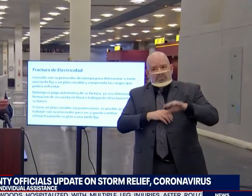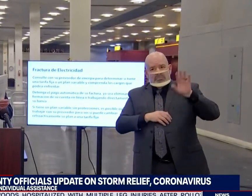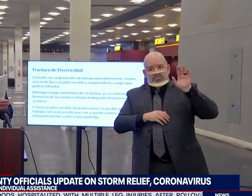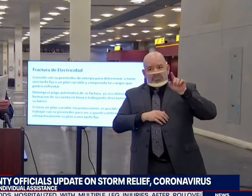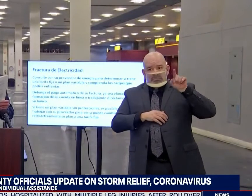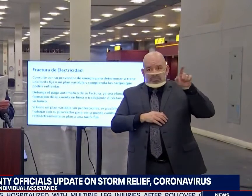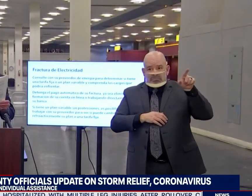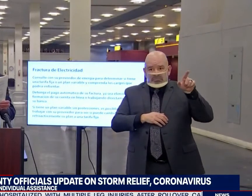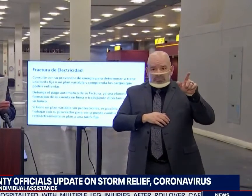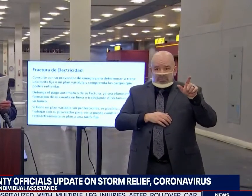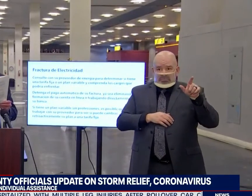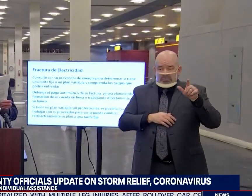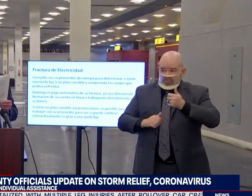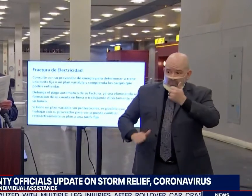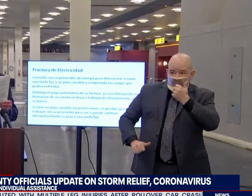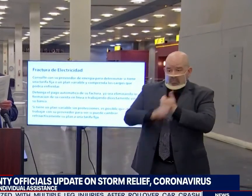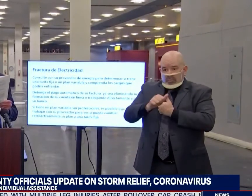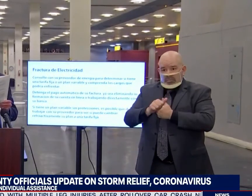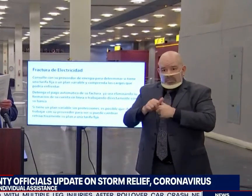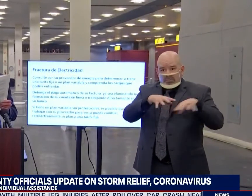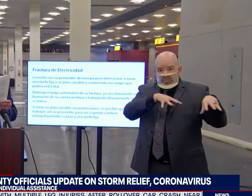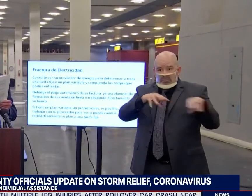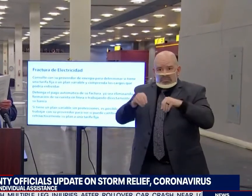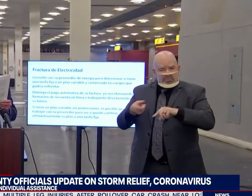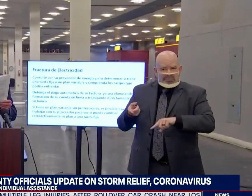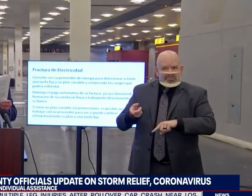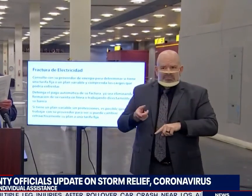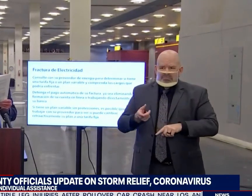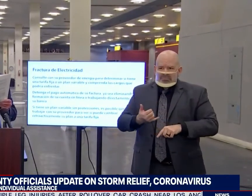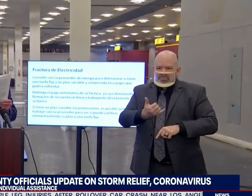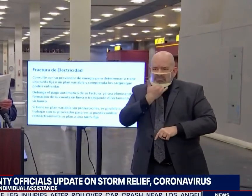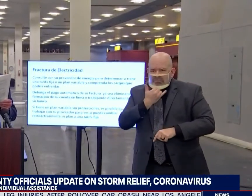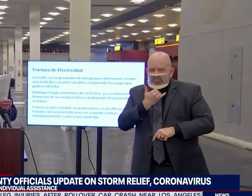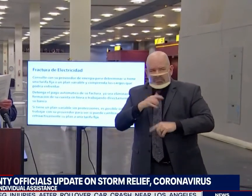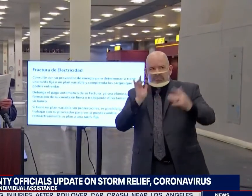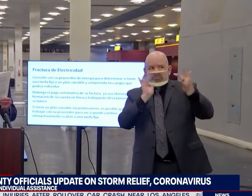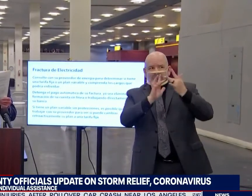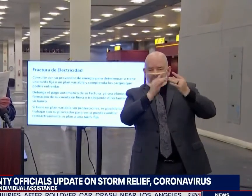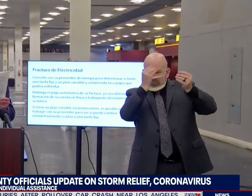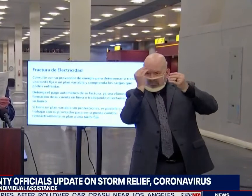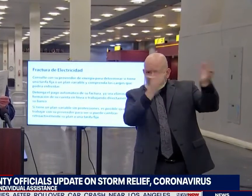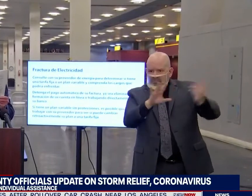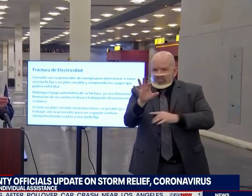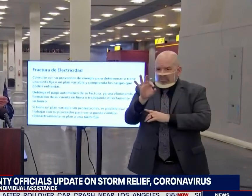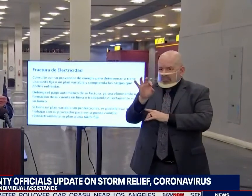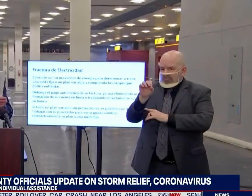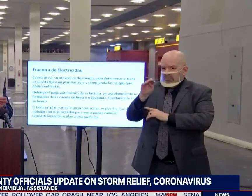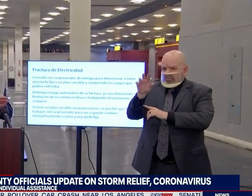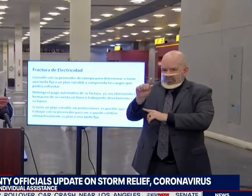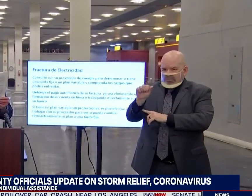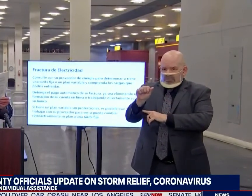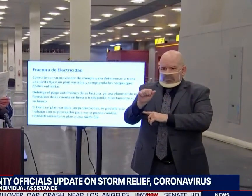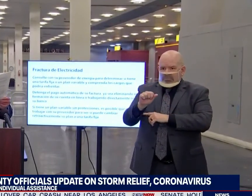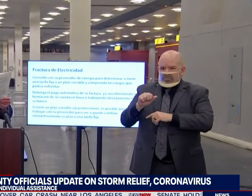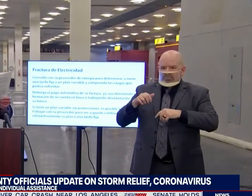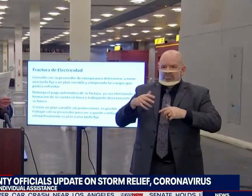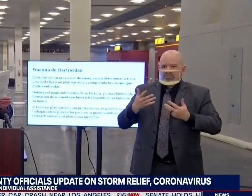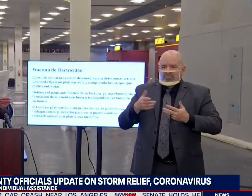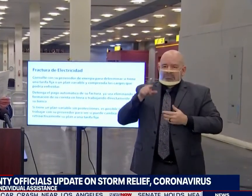that's you want to ask them about that. Establish a payment plan for rearages. So, you owe them